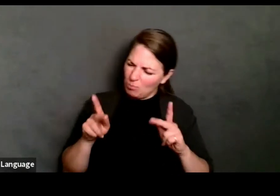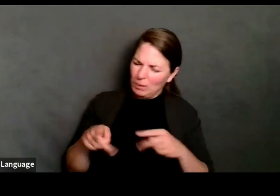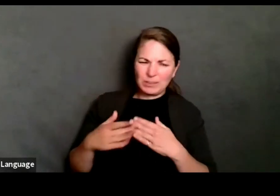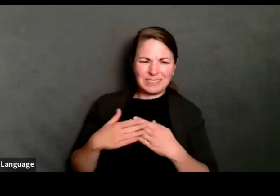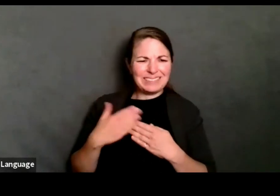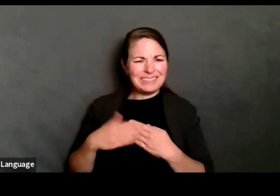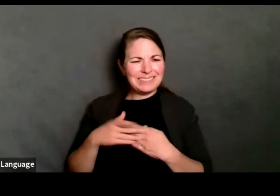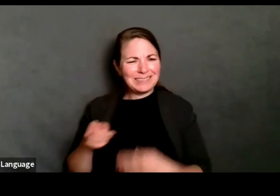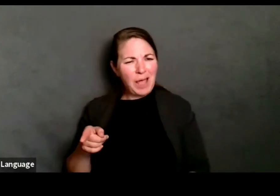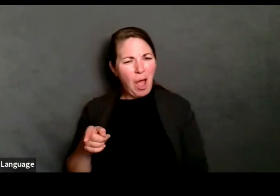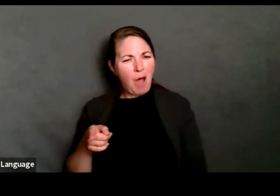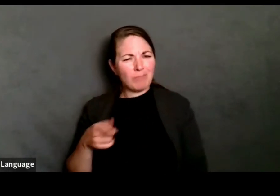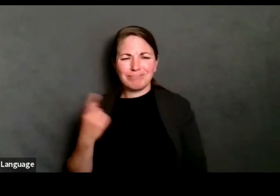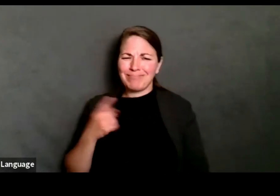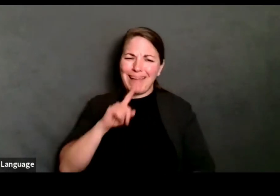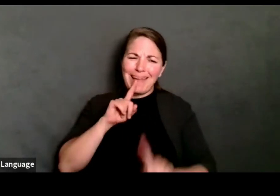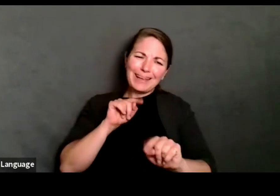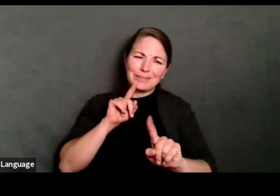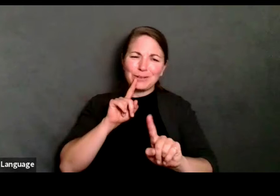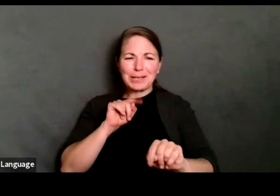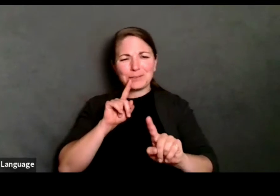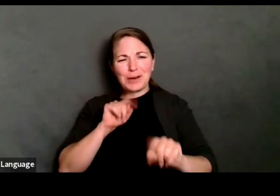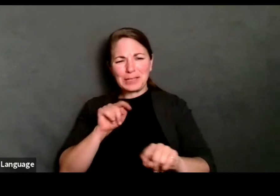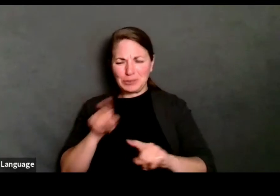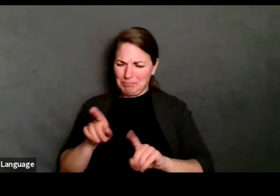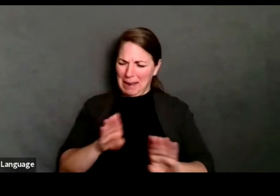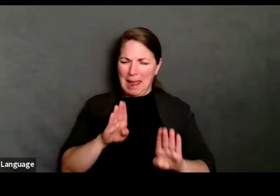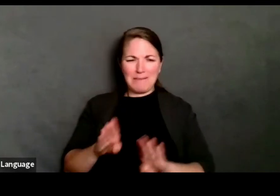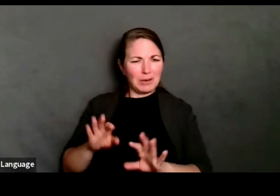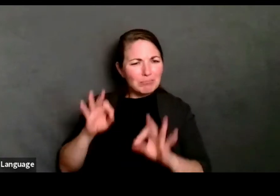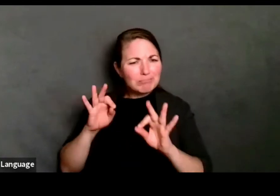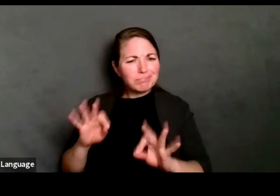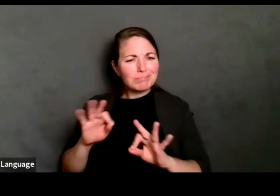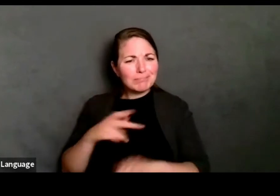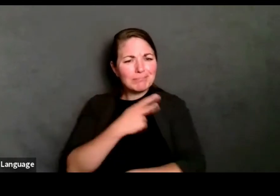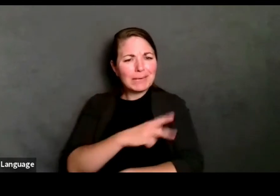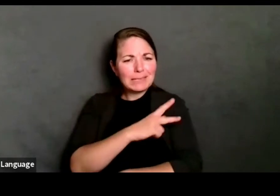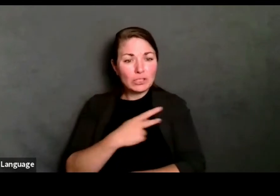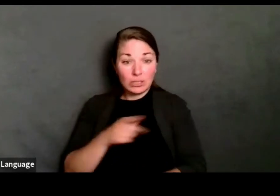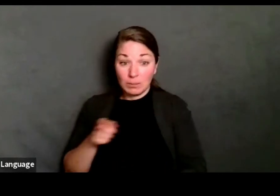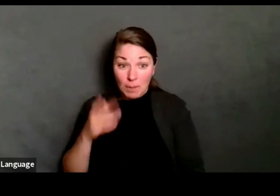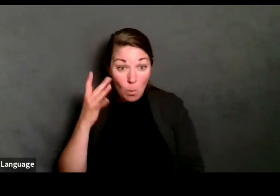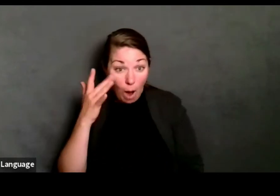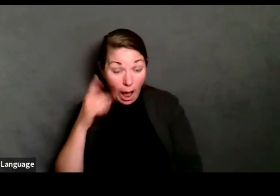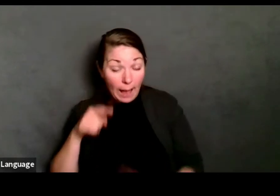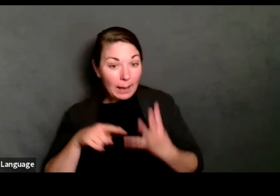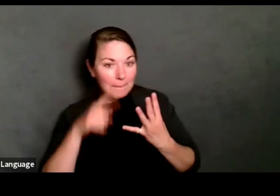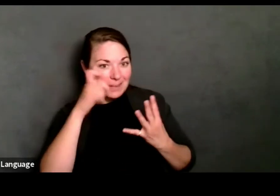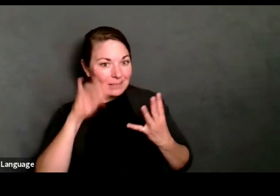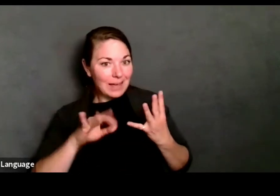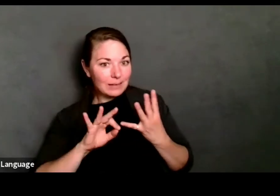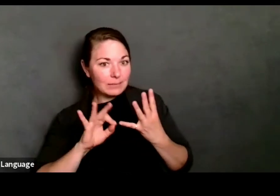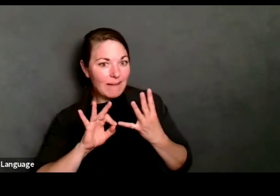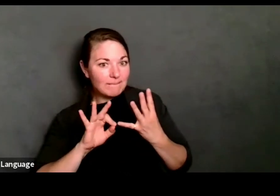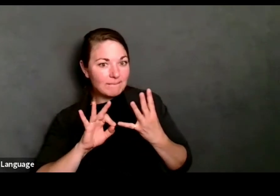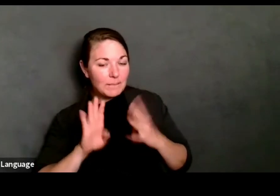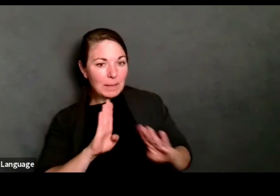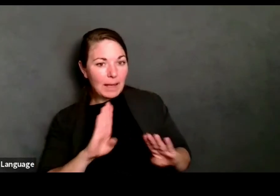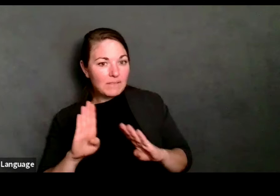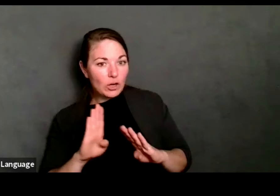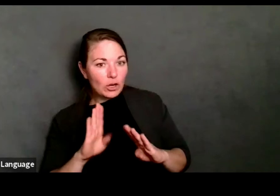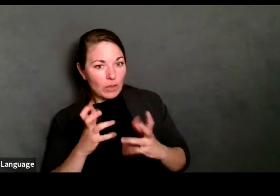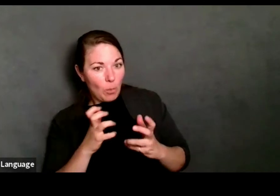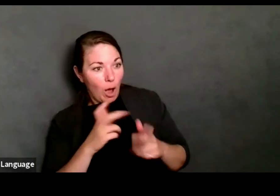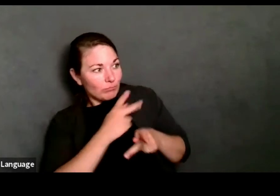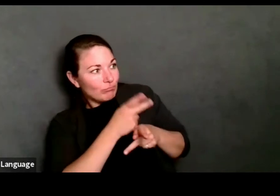response, performing that kind of good patient to appease you. So when we're talking about sexual and reproductive health